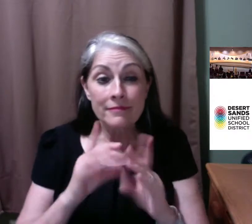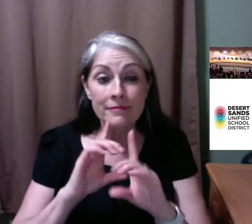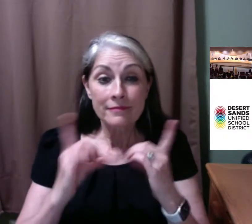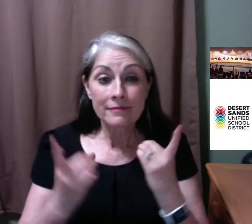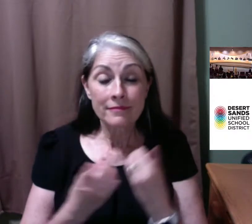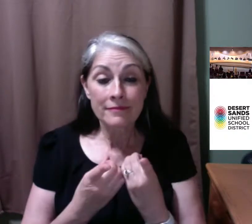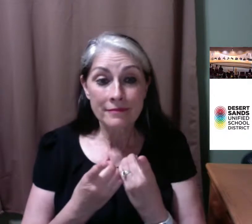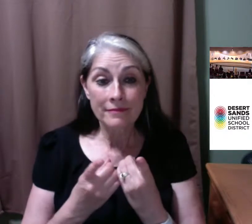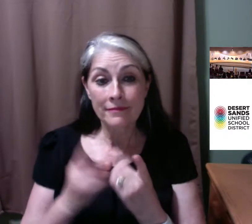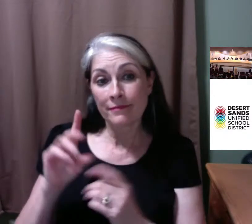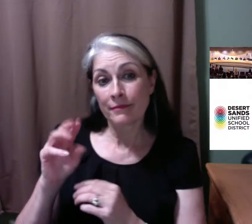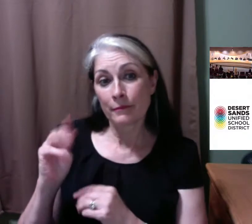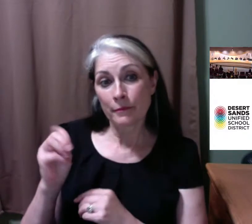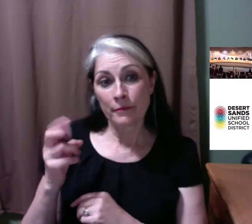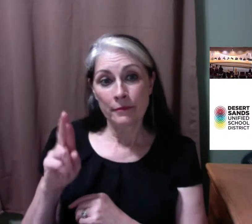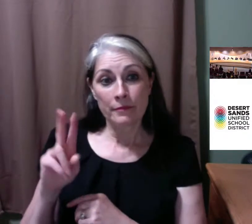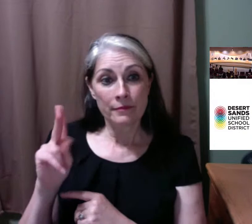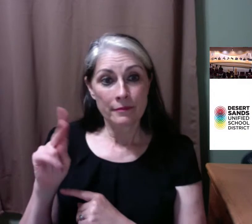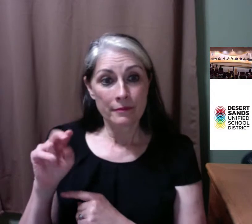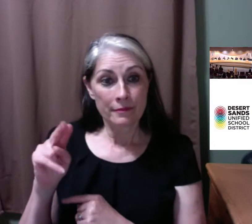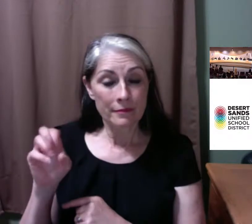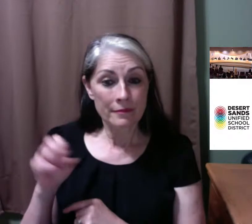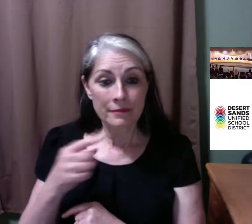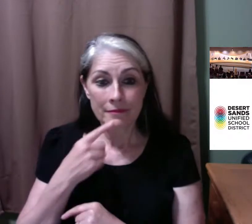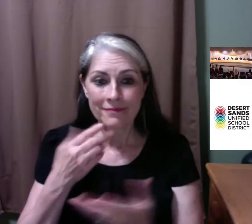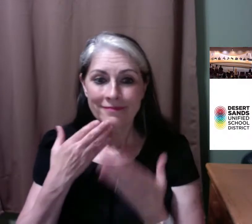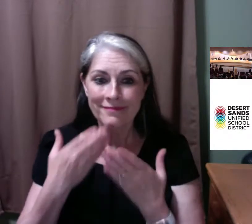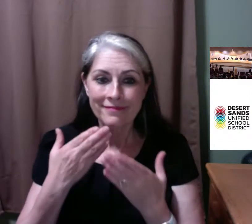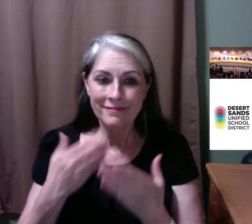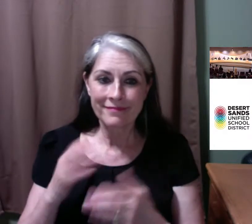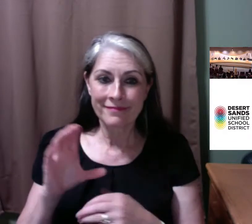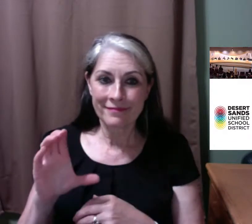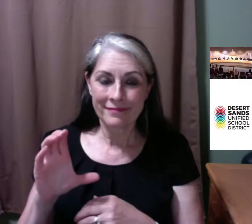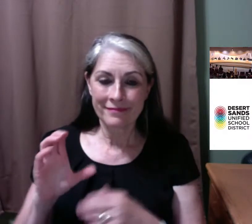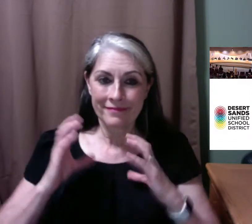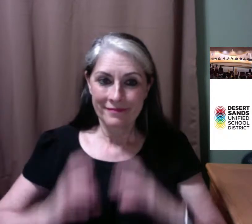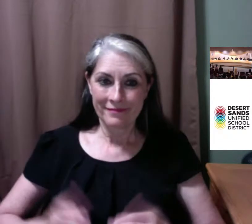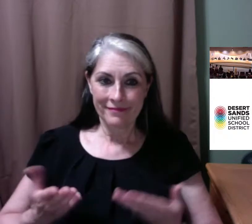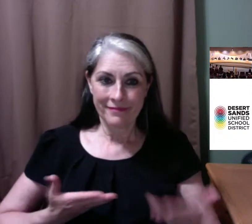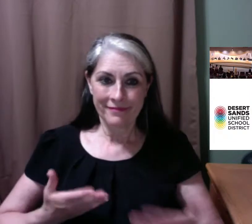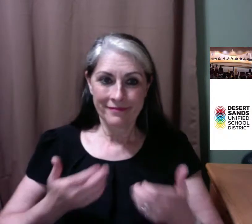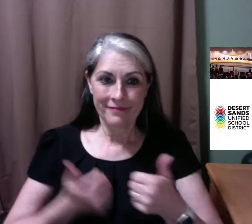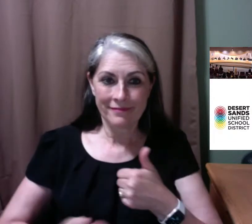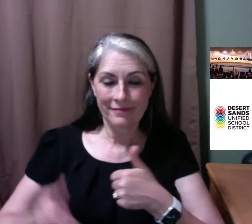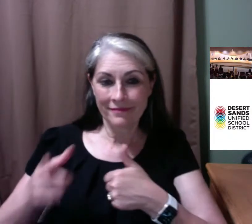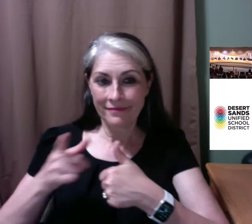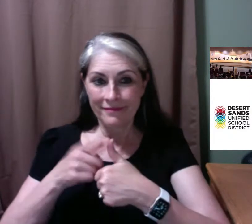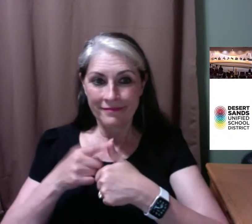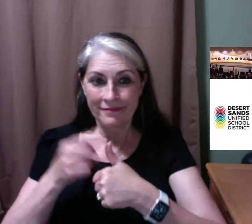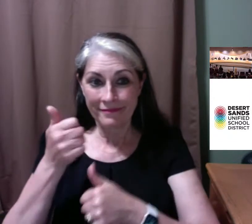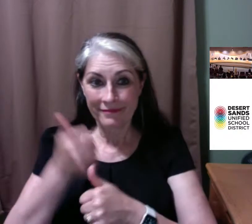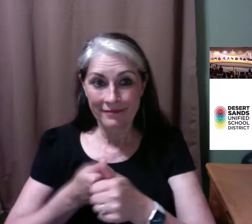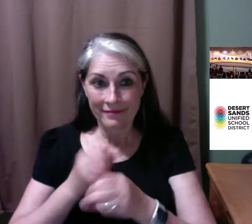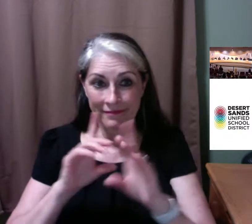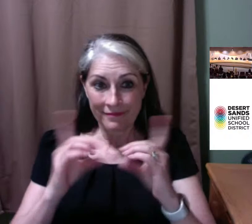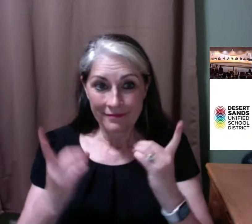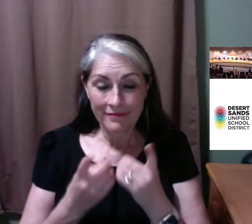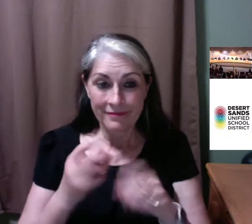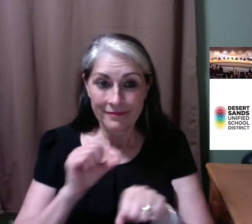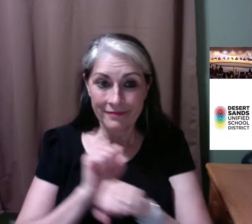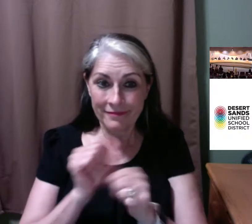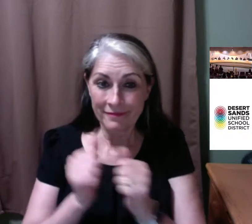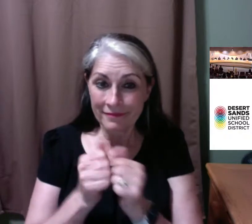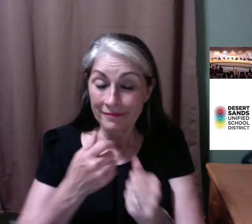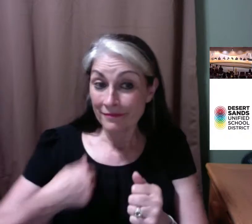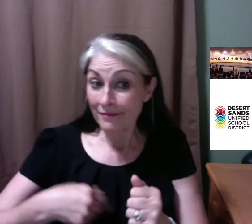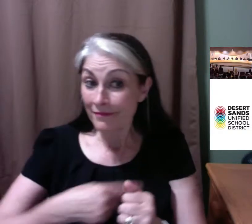Mr. Aquino, I want to tell you thank you, because when you first came, you said customer service is number one. Every division that worked with us at graduation, every